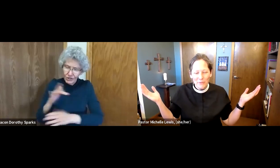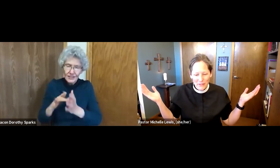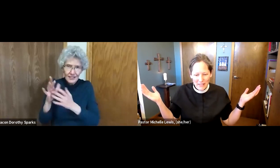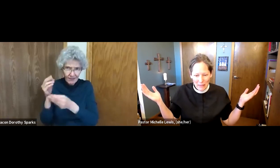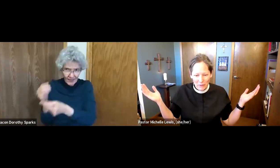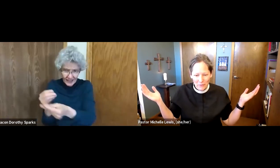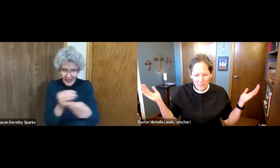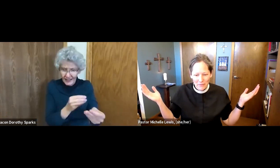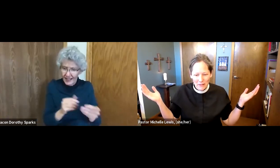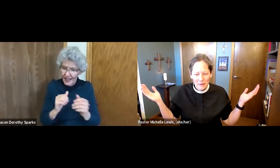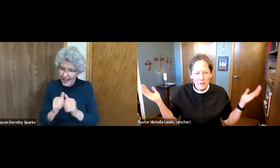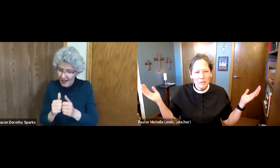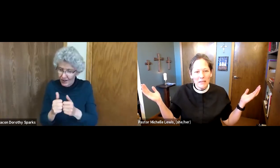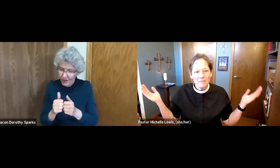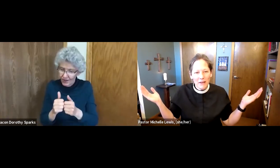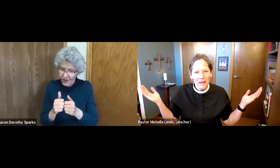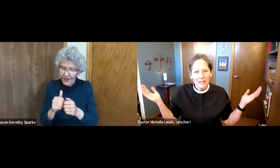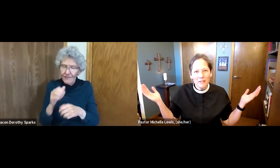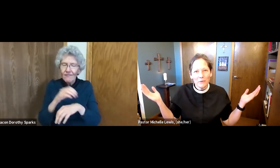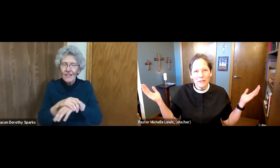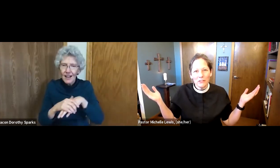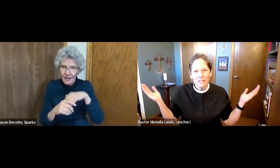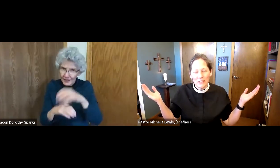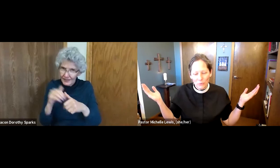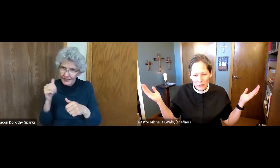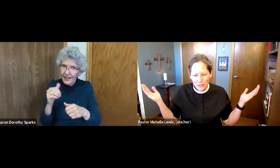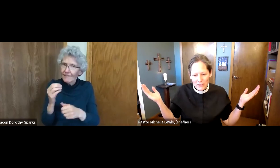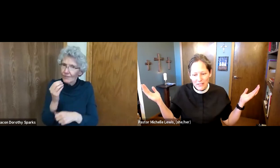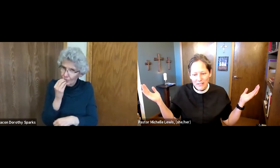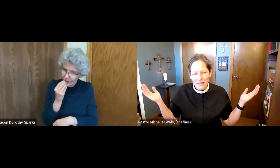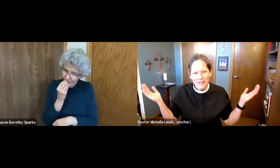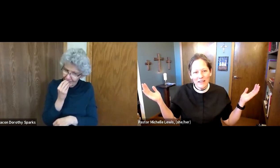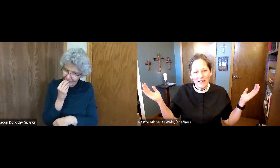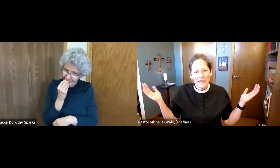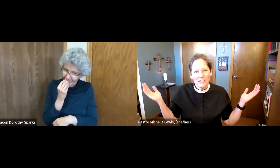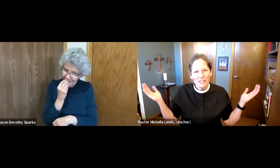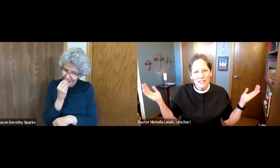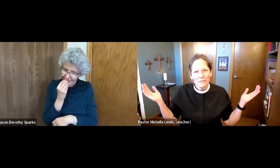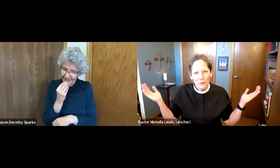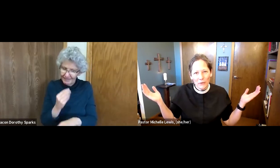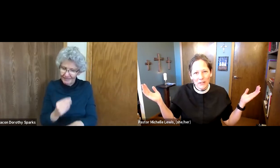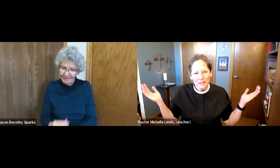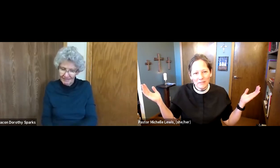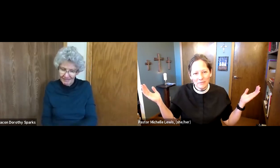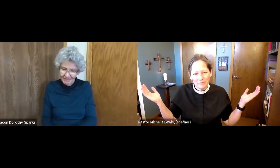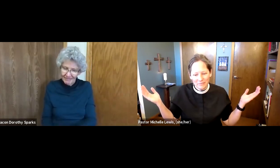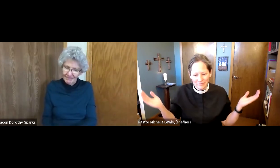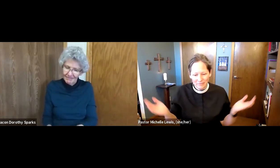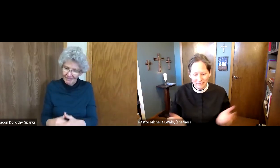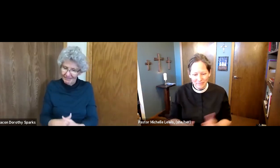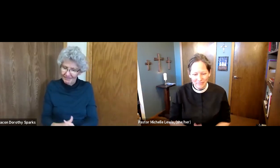Come to the table. Be fed with Jesus' words and Jesus' food.